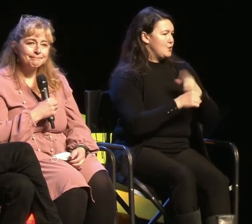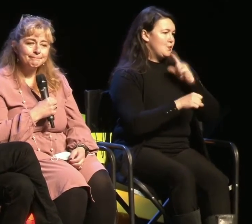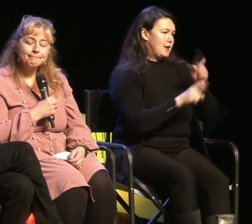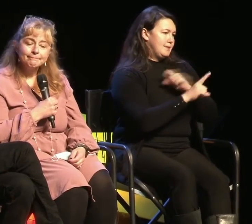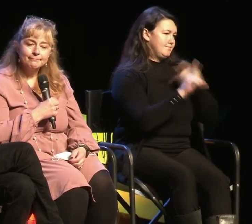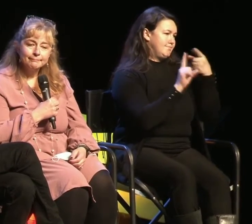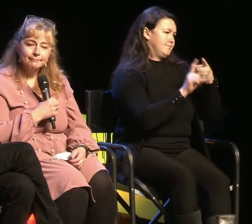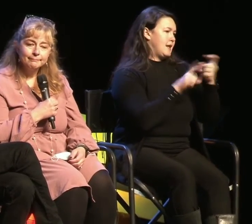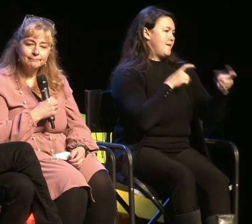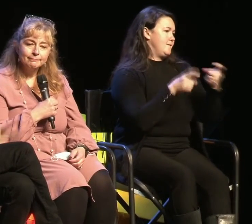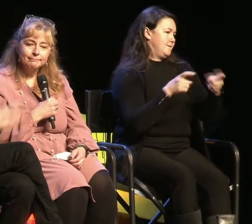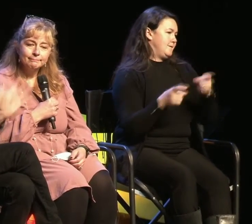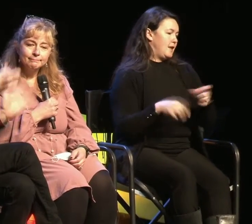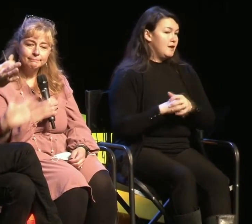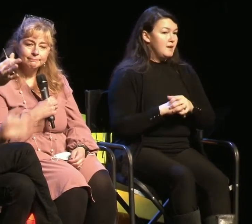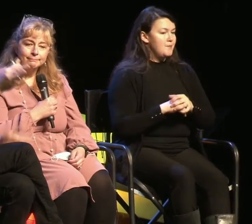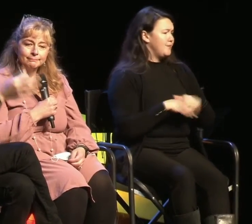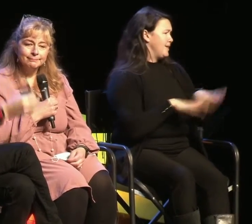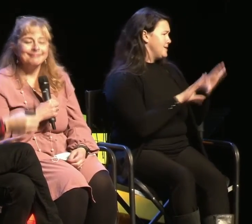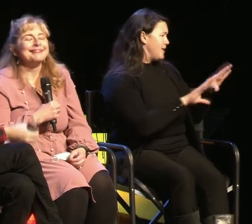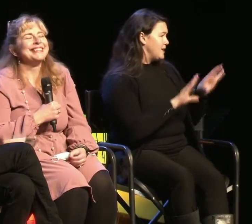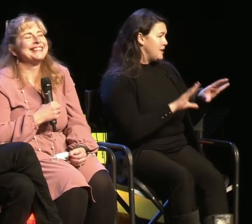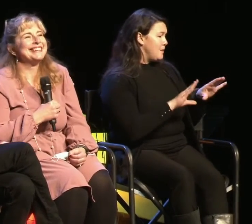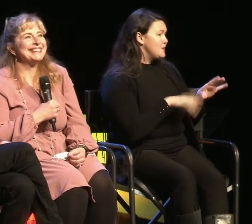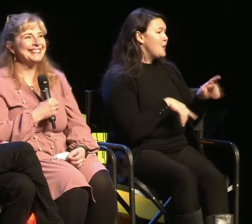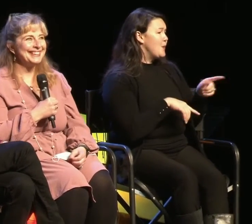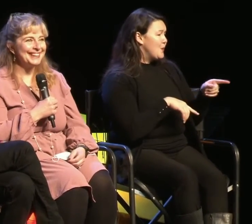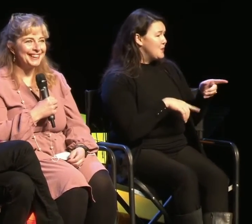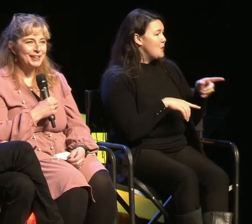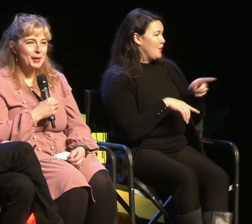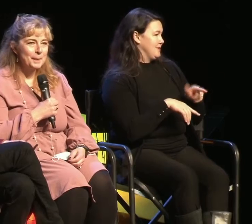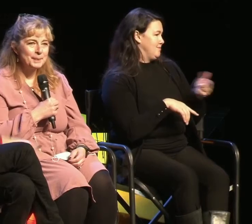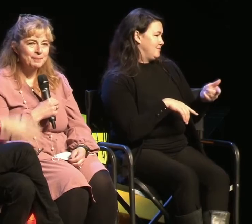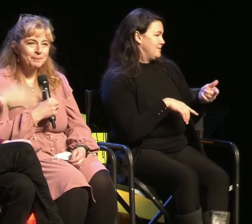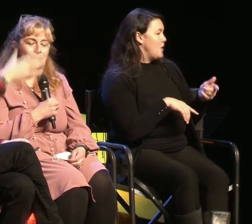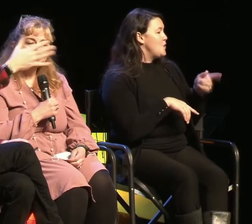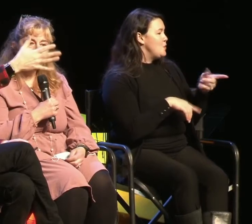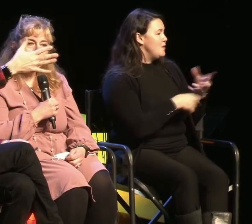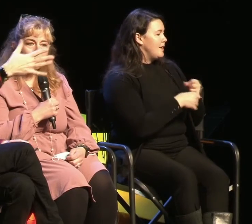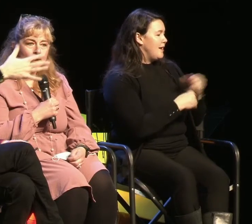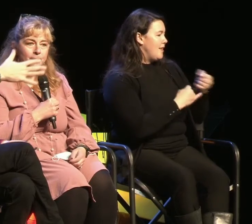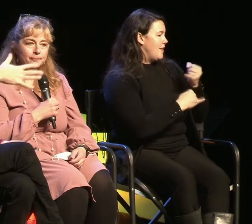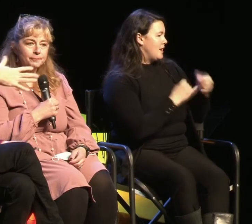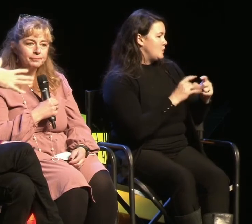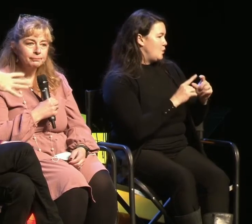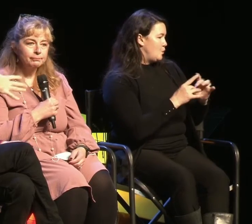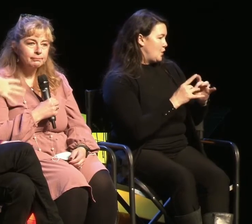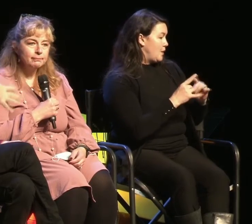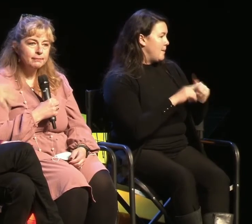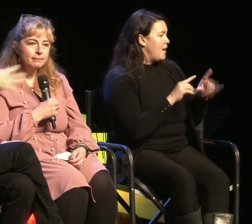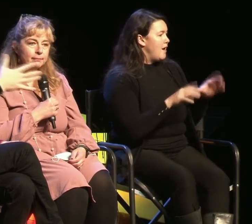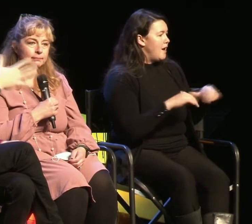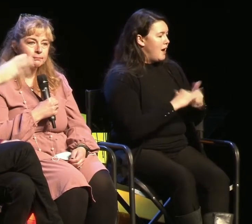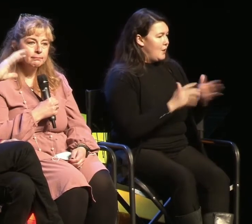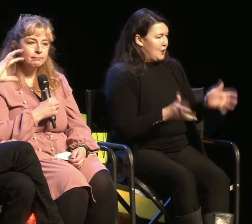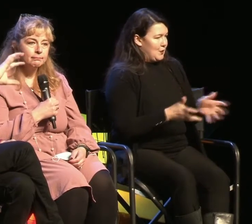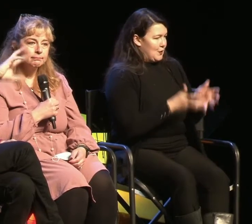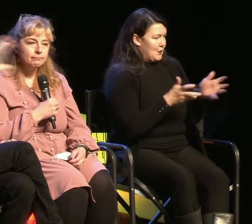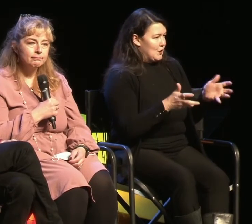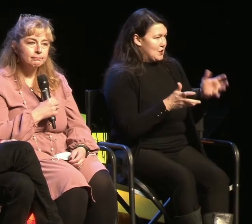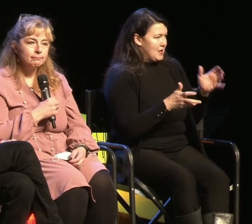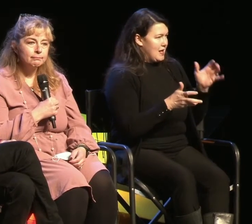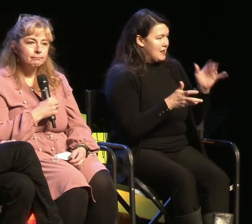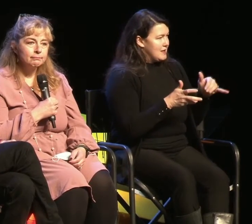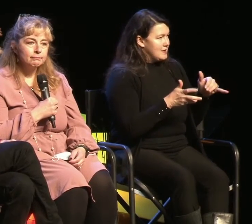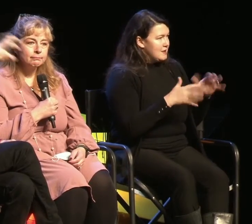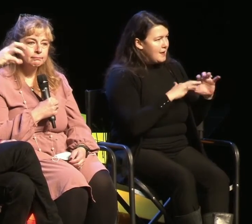And as you get the last word here, all right? So how would you encourage people to live this, like, in their, like,